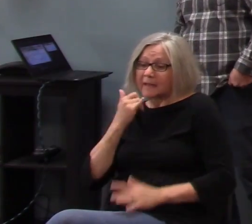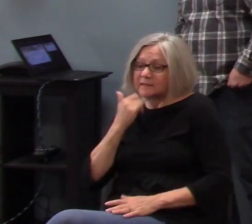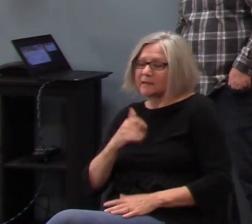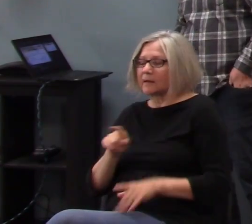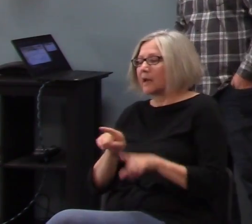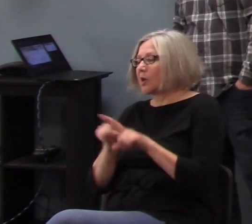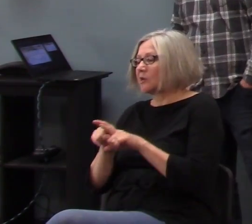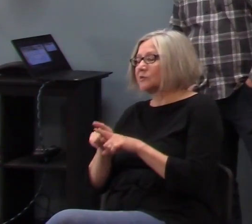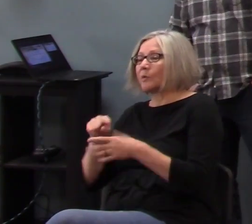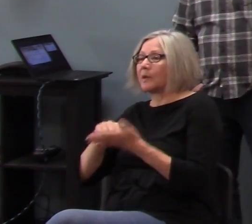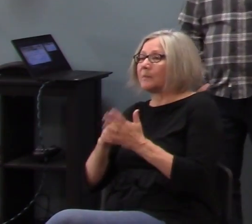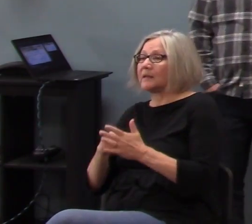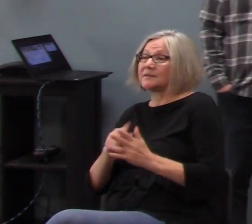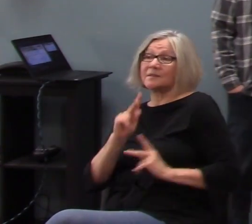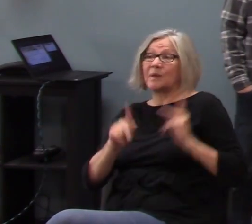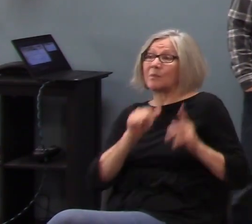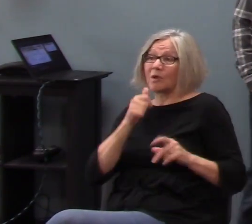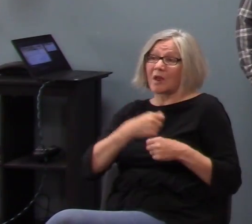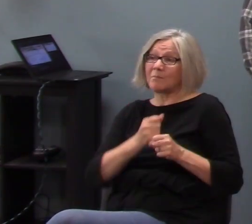aren't made in his image.